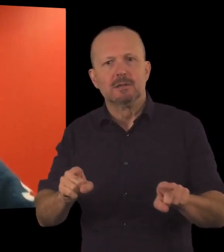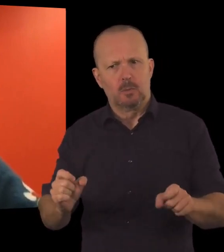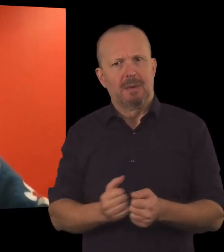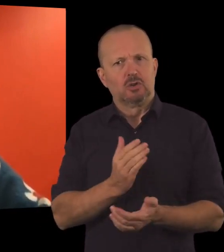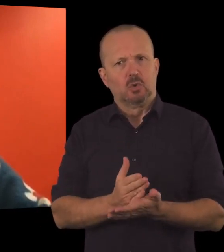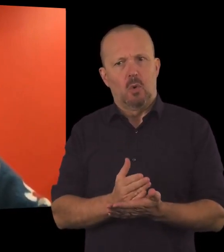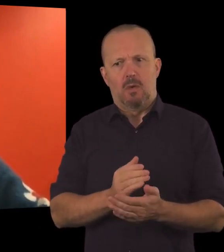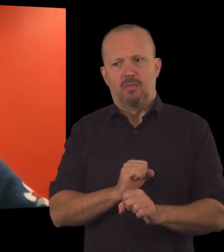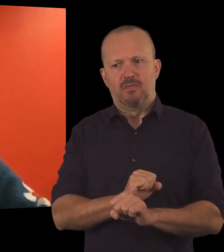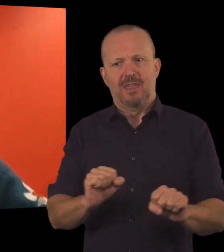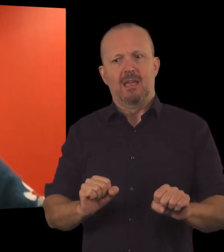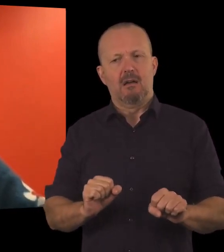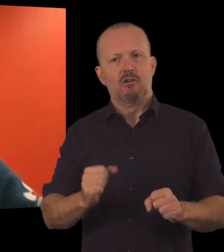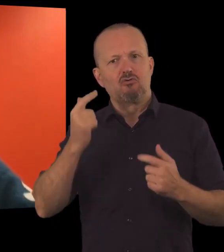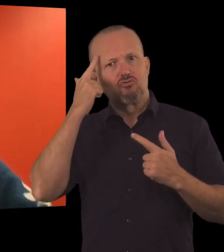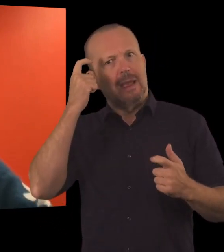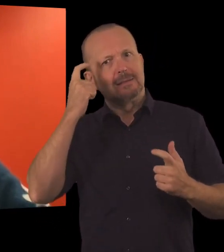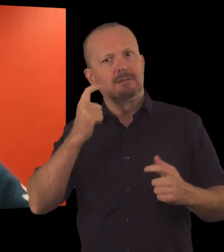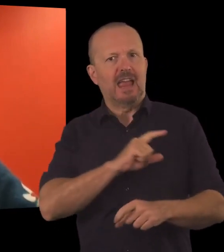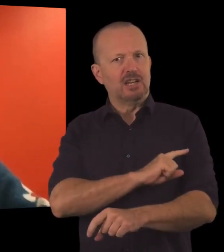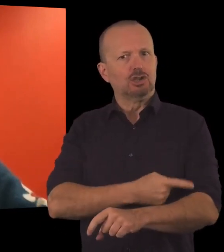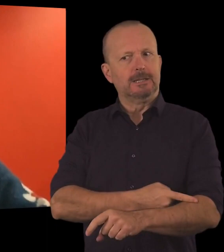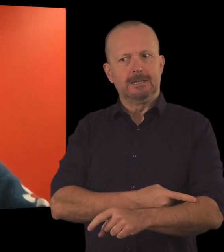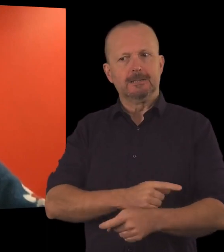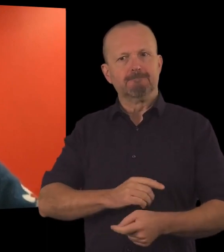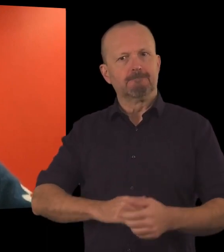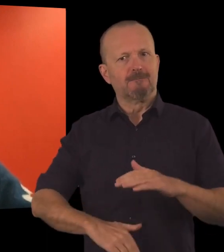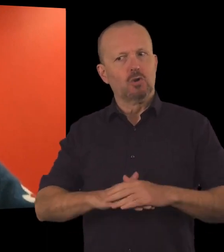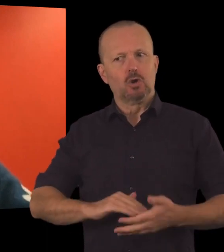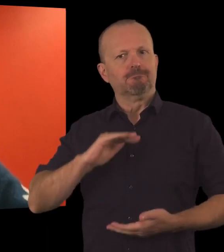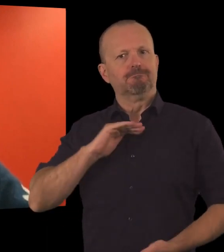workers to ensure that their creative wells stay full.